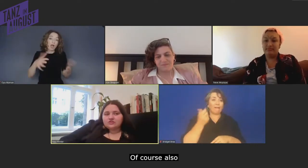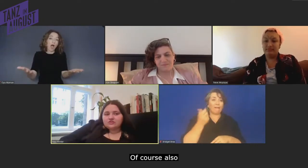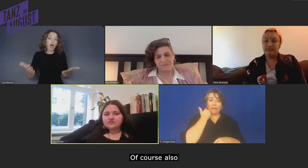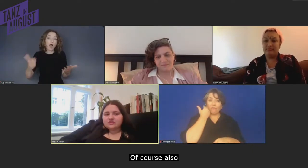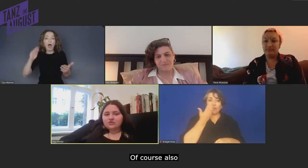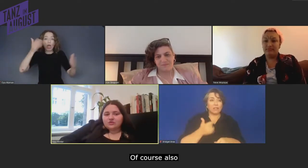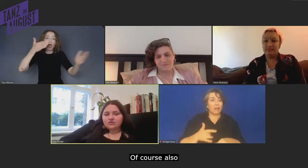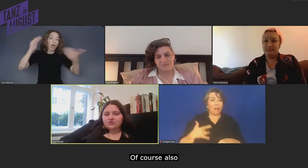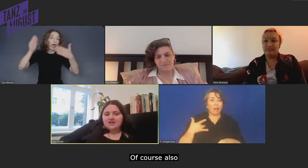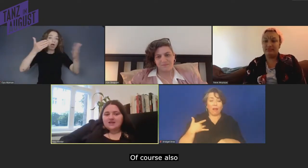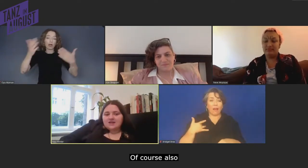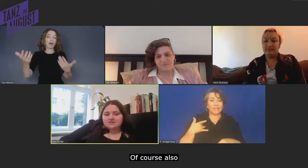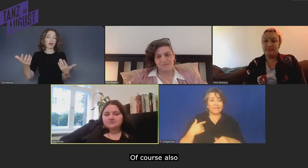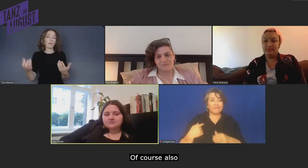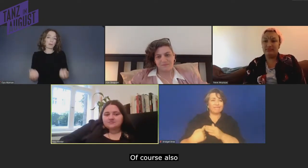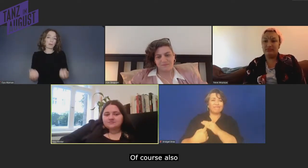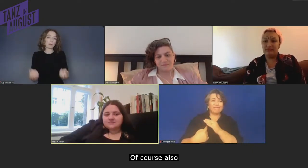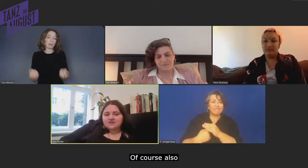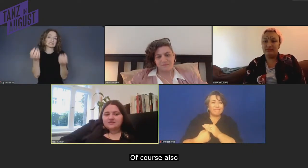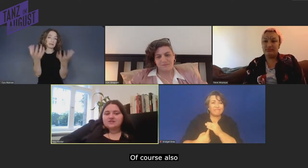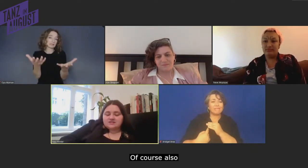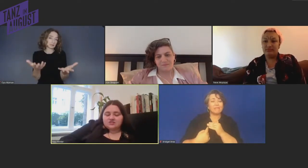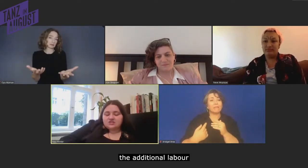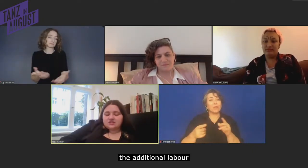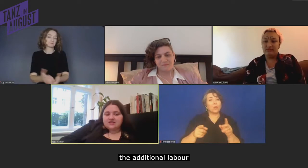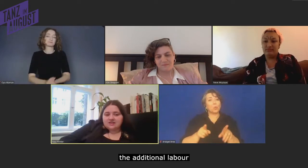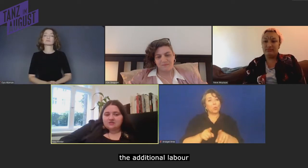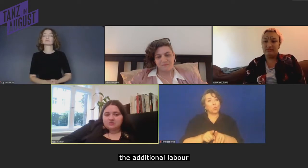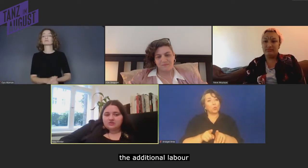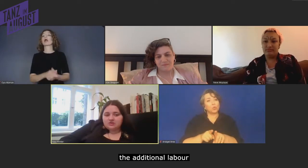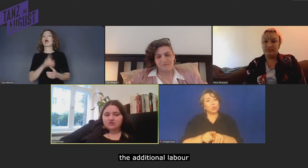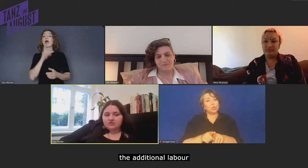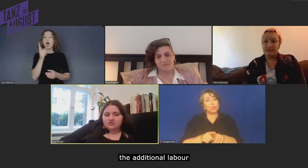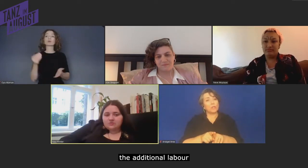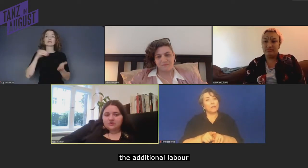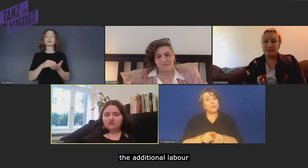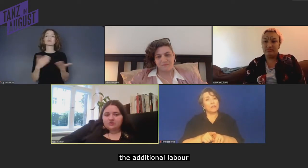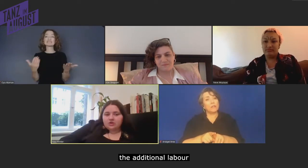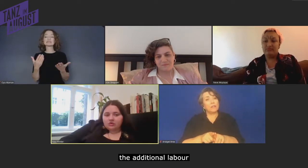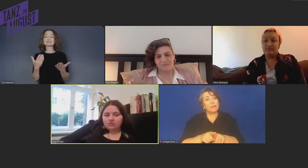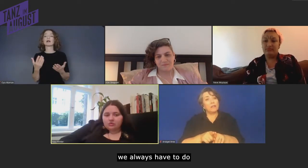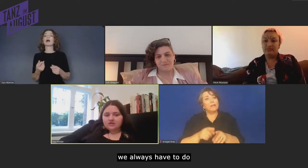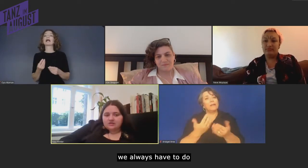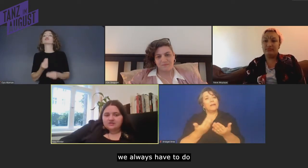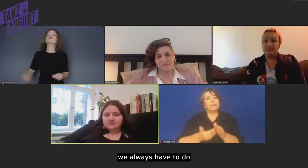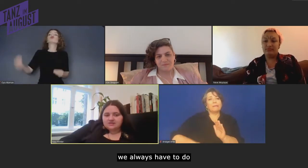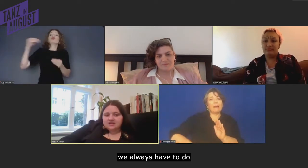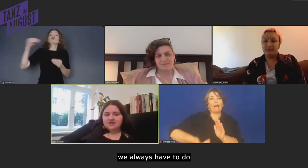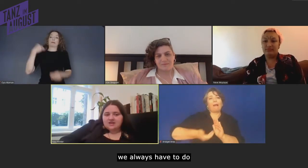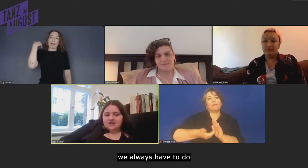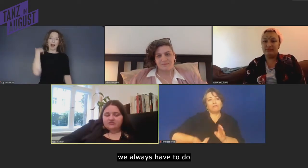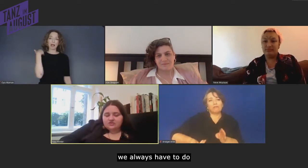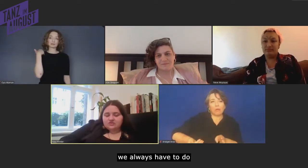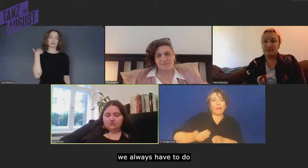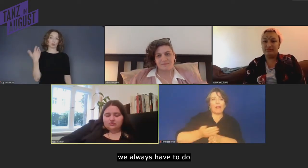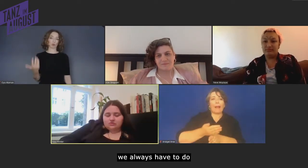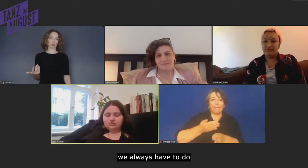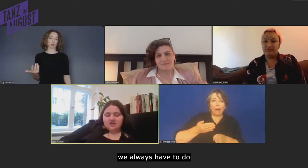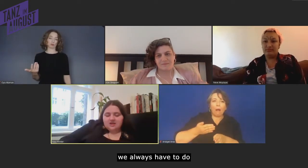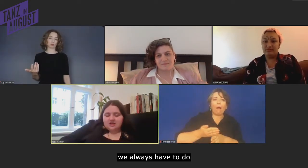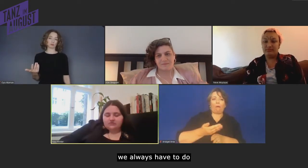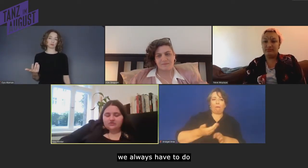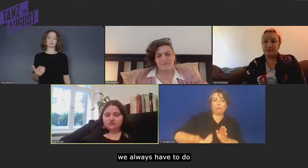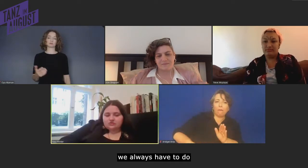course, also the additional labor we always have